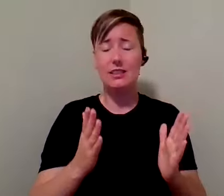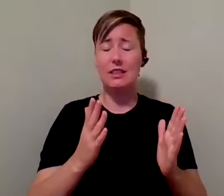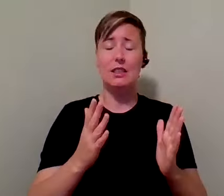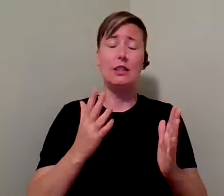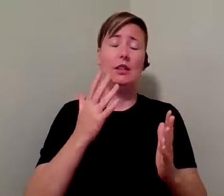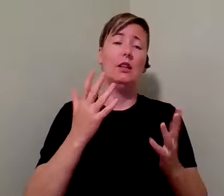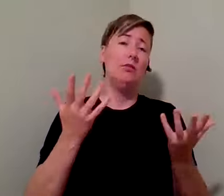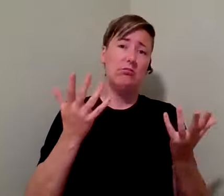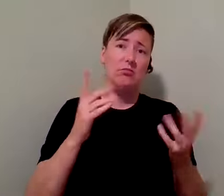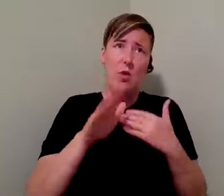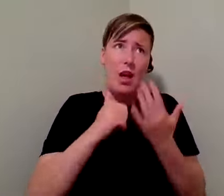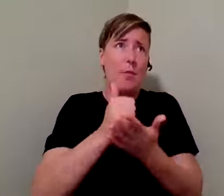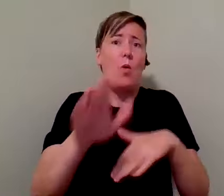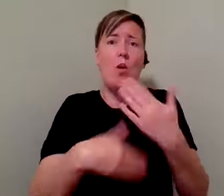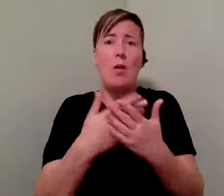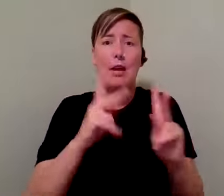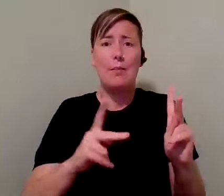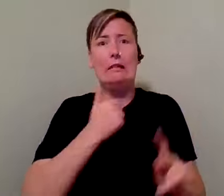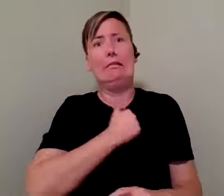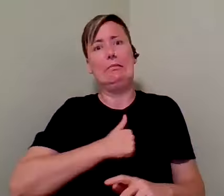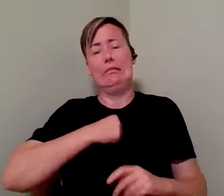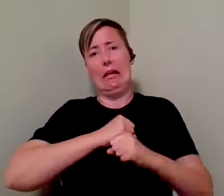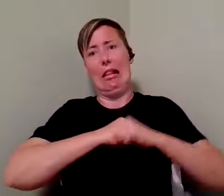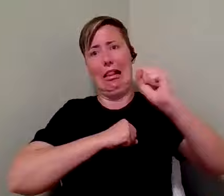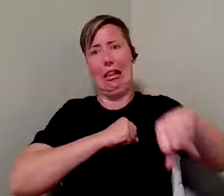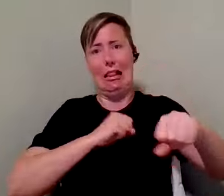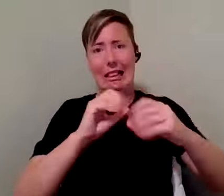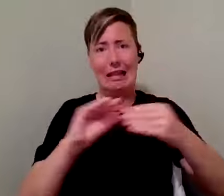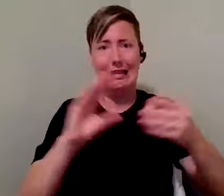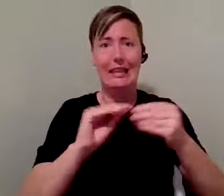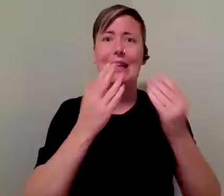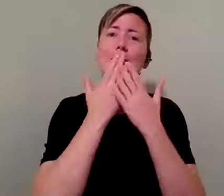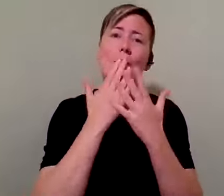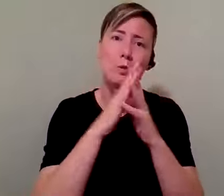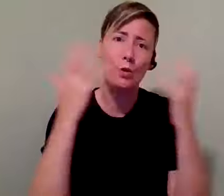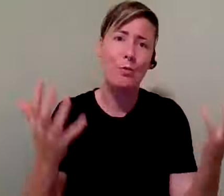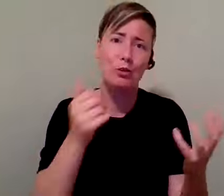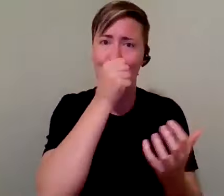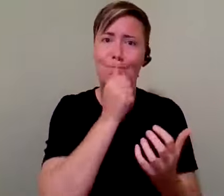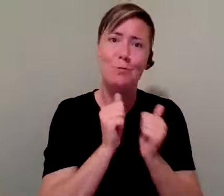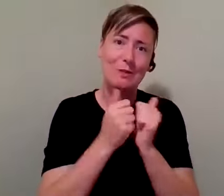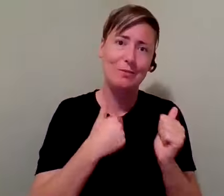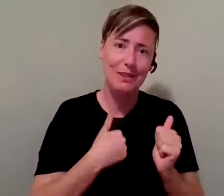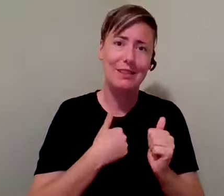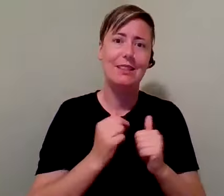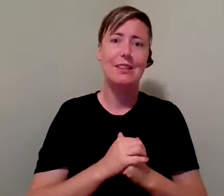so long. I apologize, and thank you so much for being so patient and not cutting me off. Thank